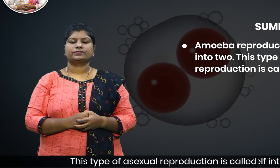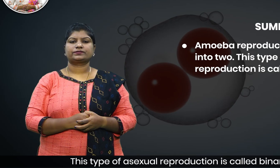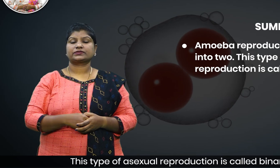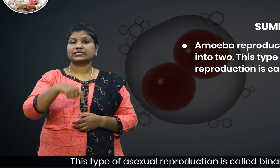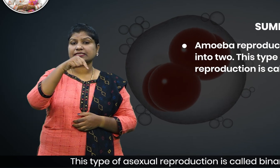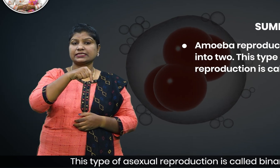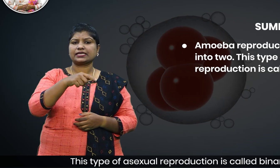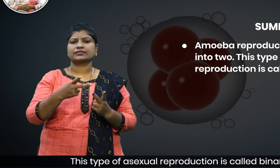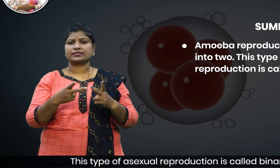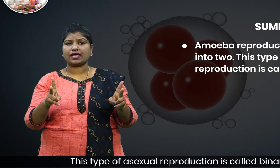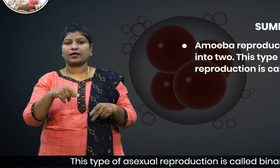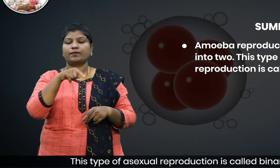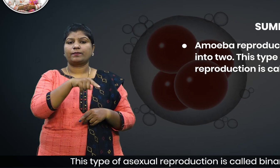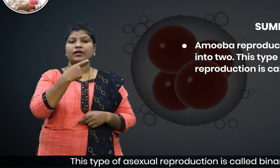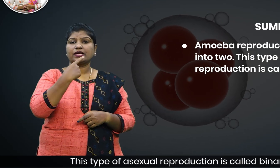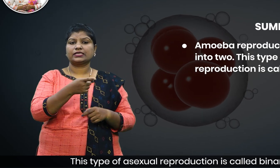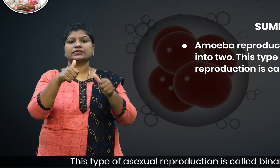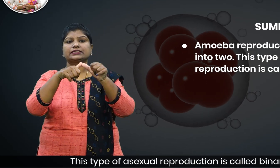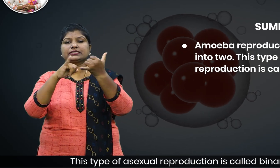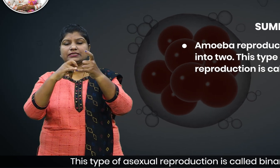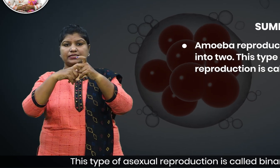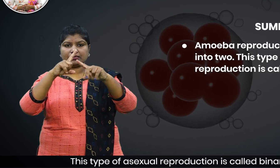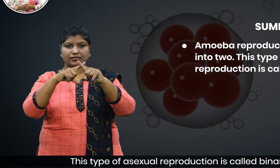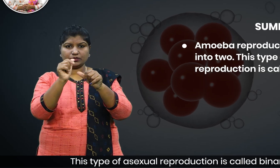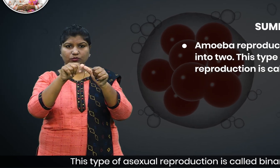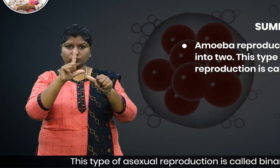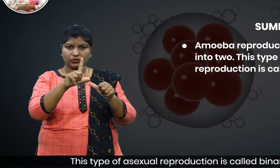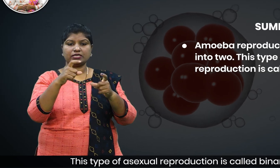This type of asexual reproduction is called